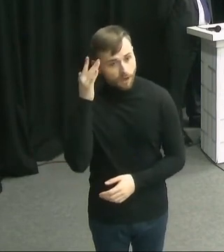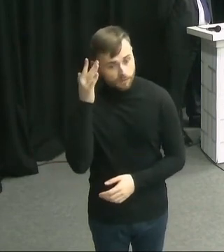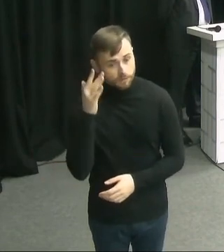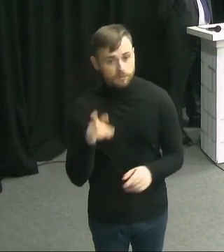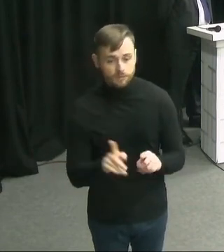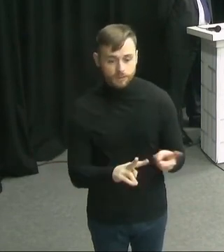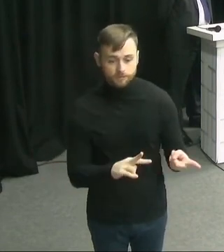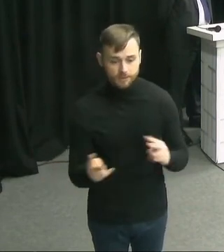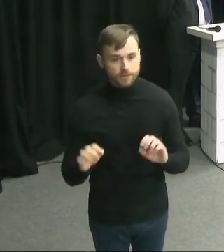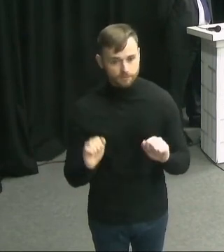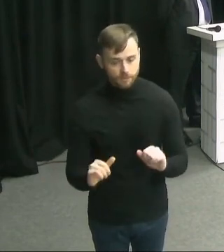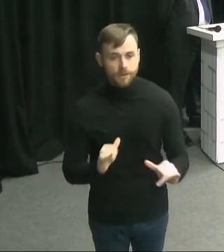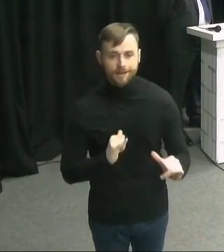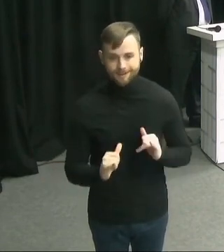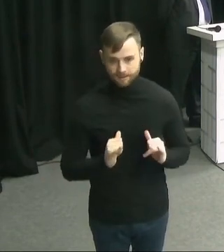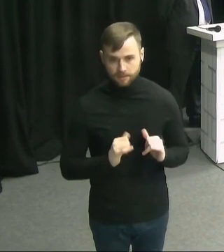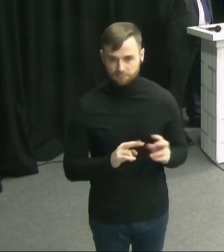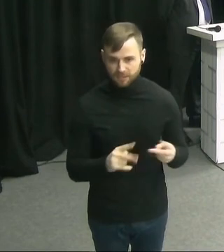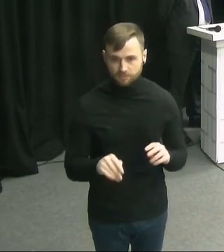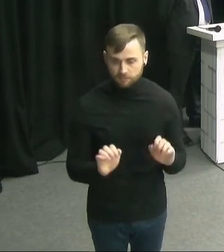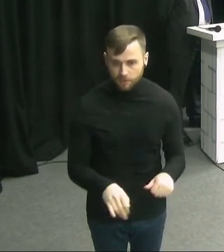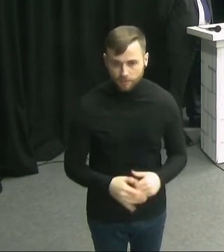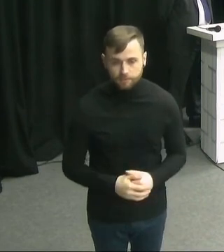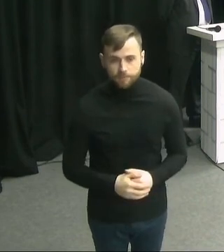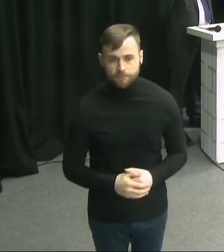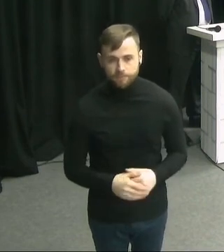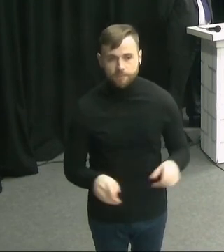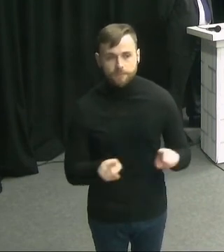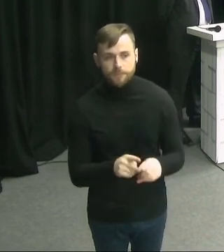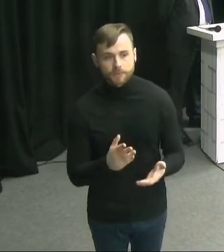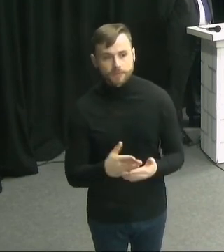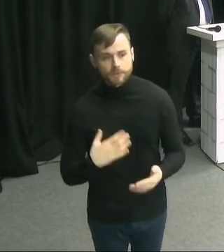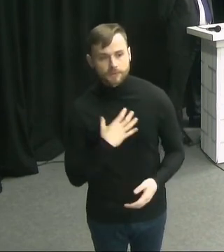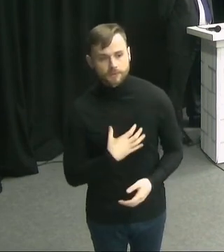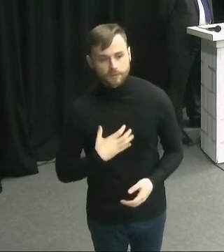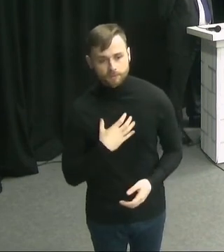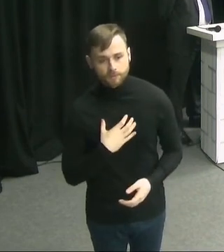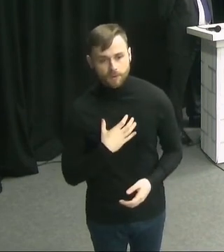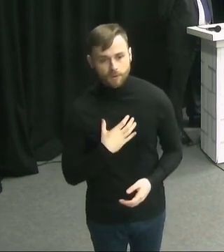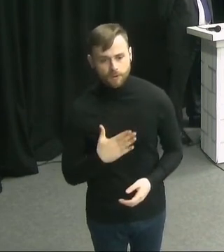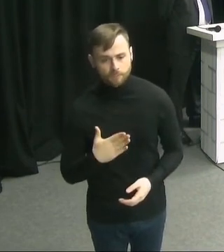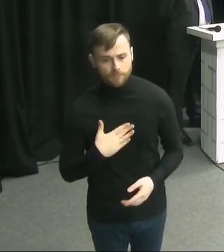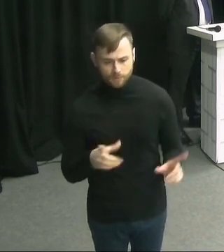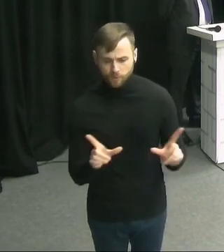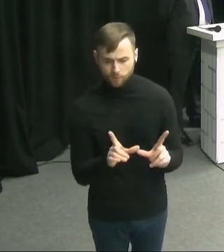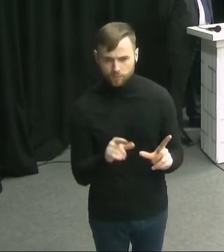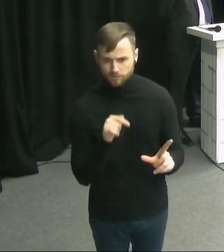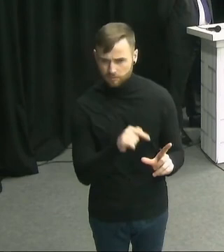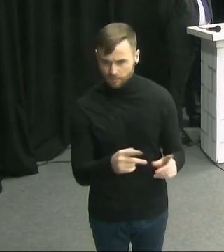that with the change of mentality, we can change this. We have to be intolerant to this